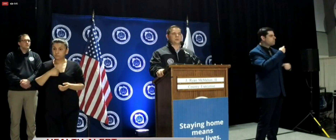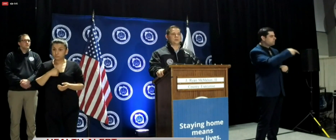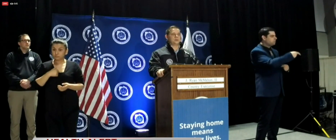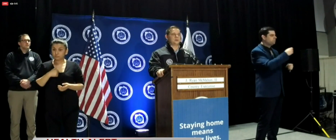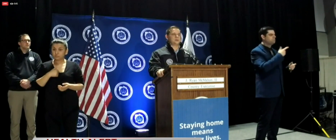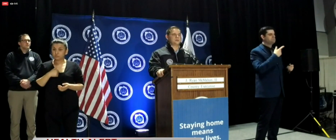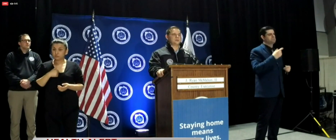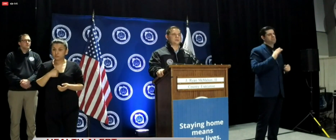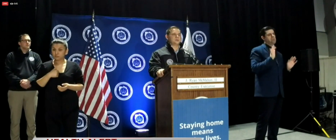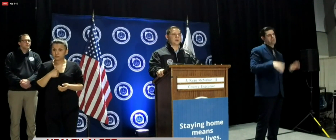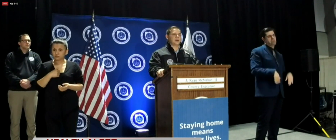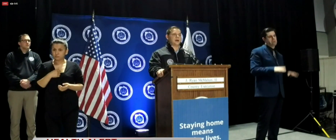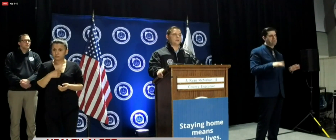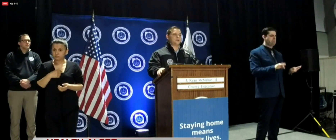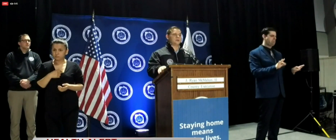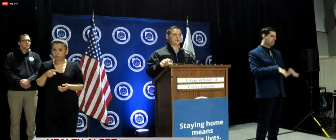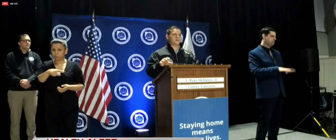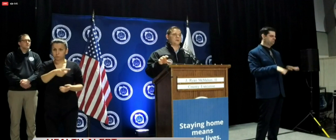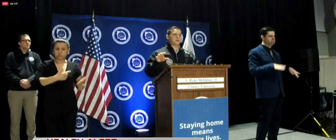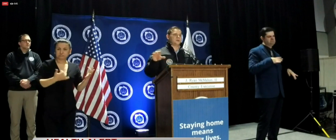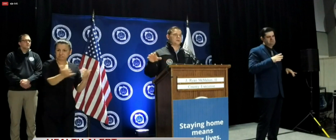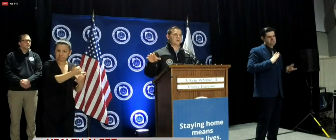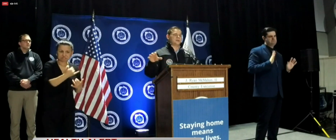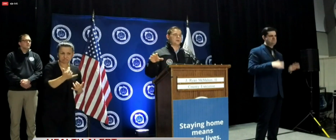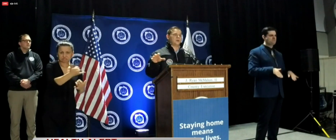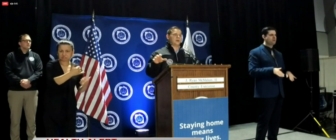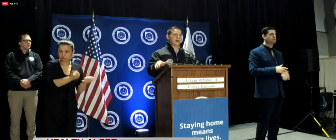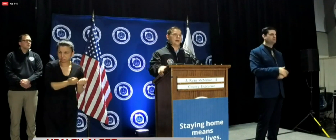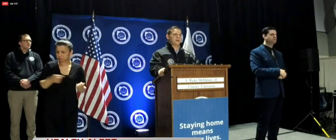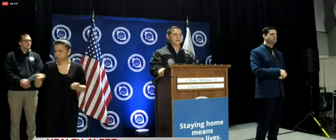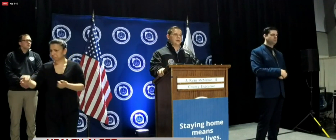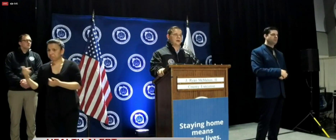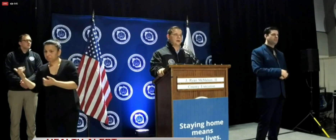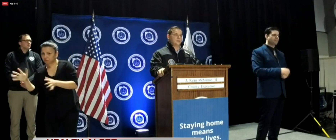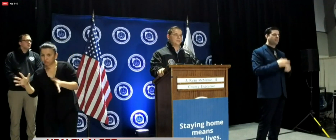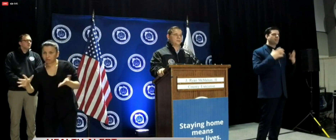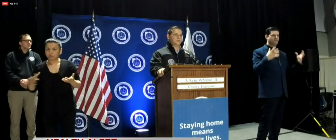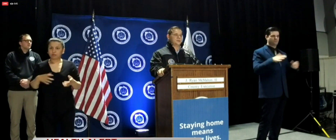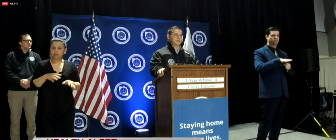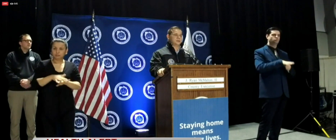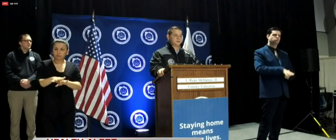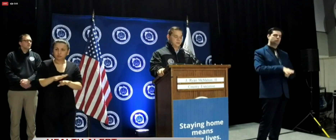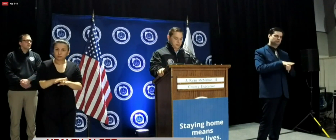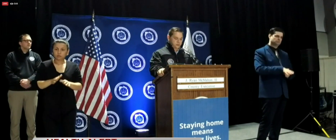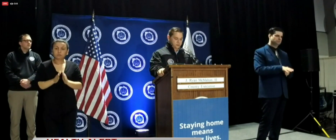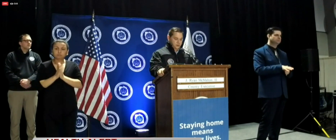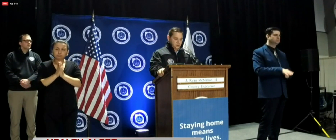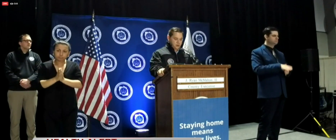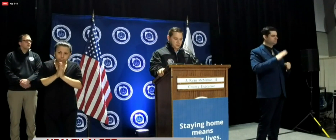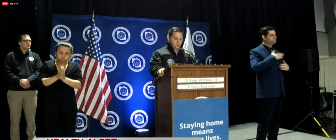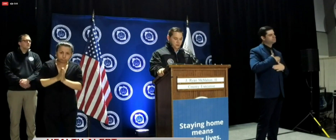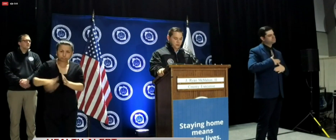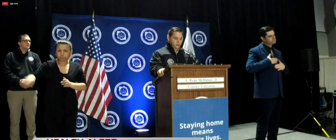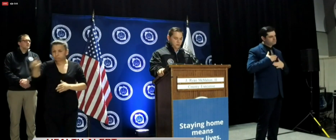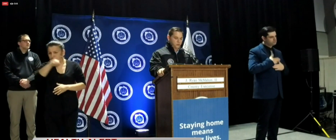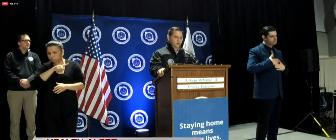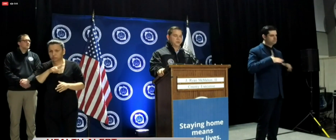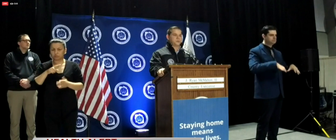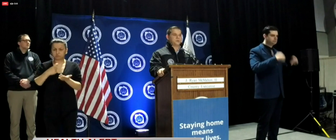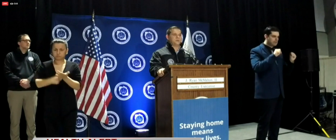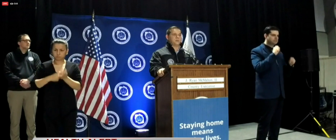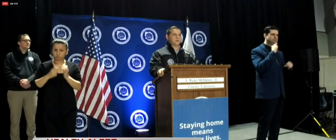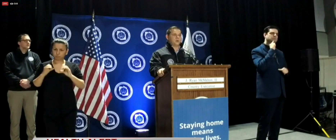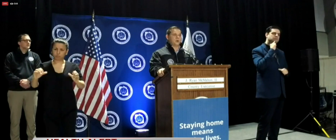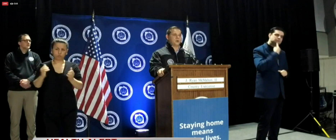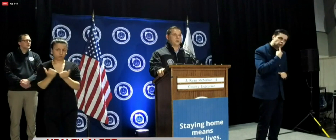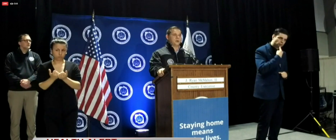do. This is just, right now, there's enough stress going on. Please take this serious. Certainly, we're